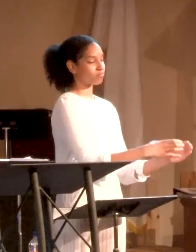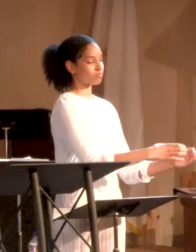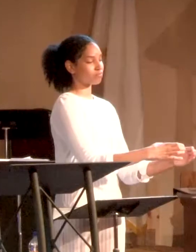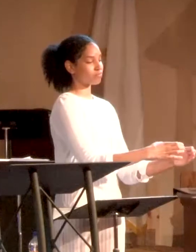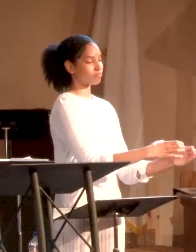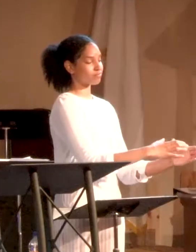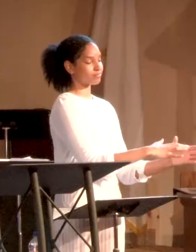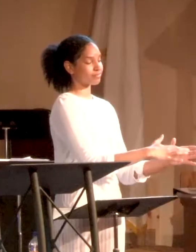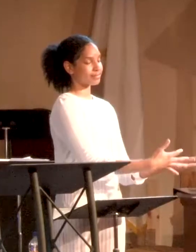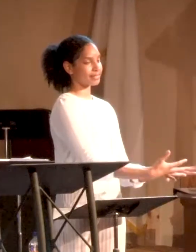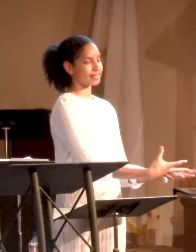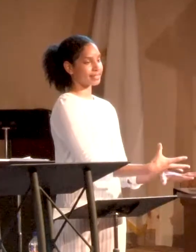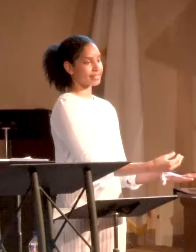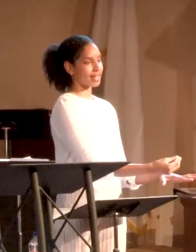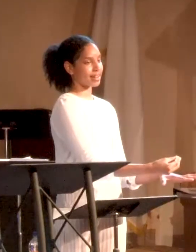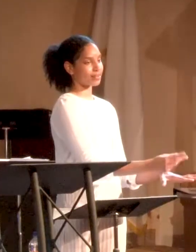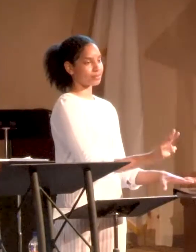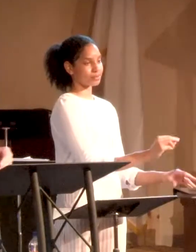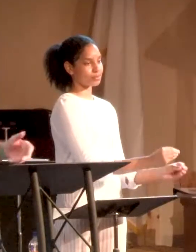died out.